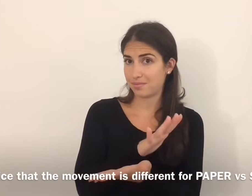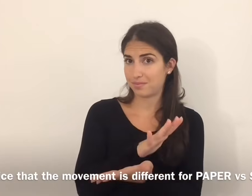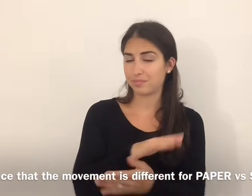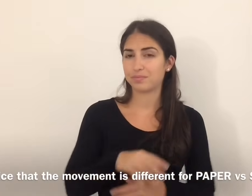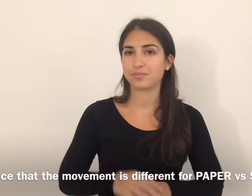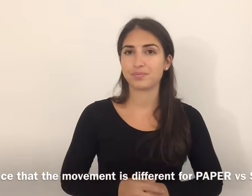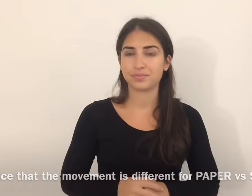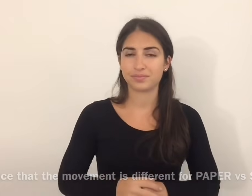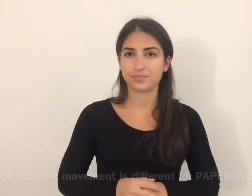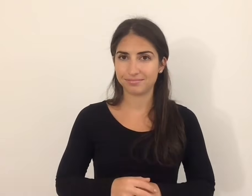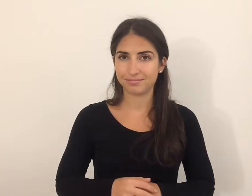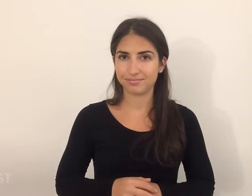Paper.